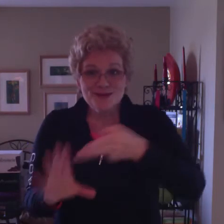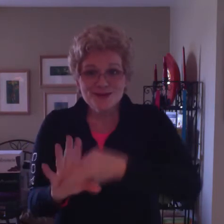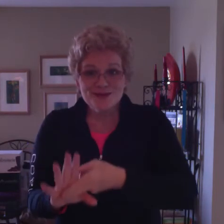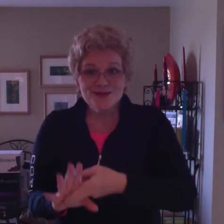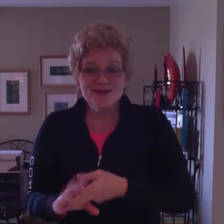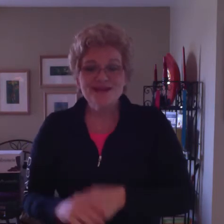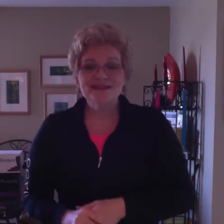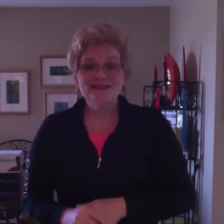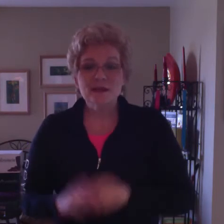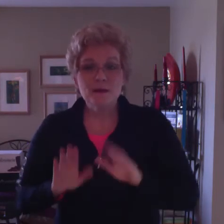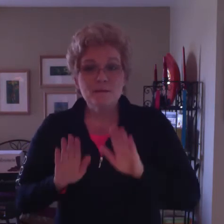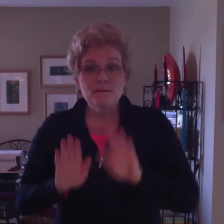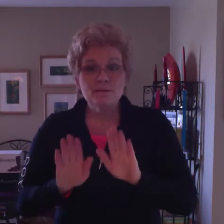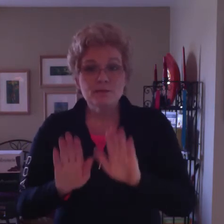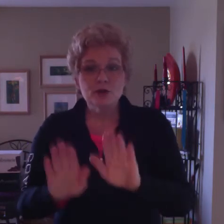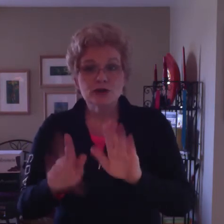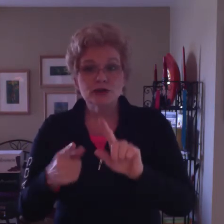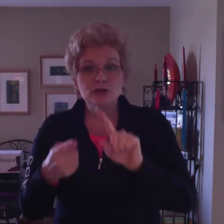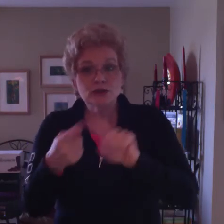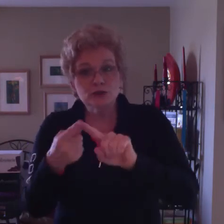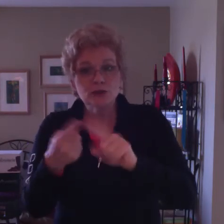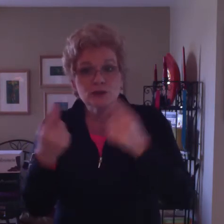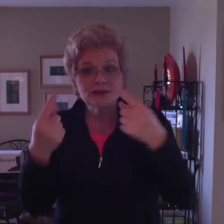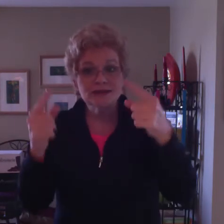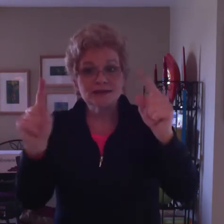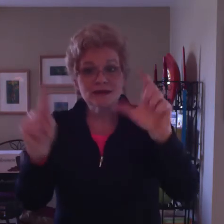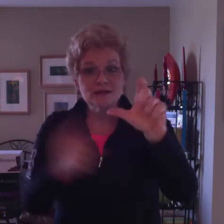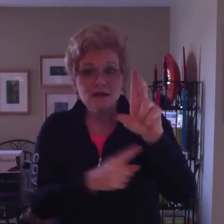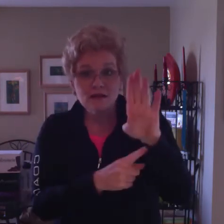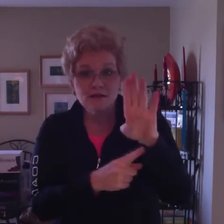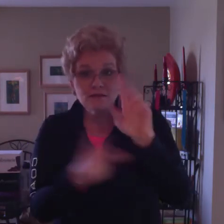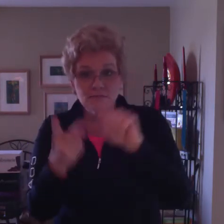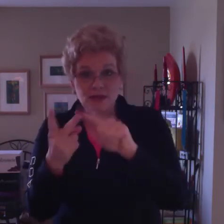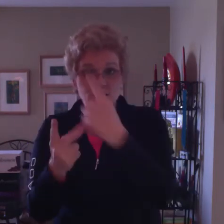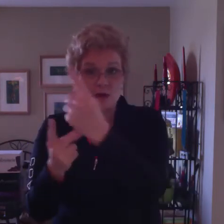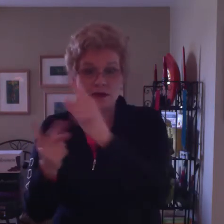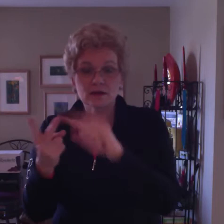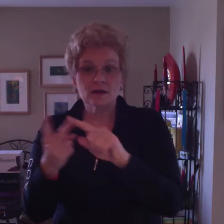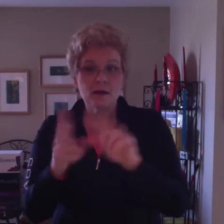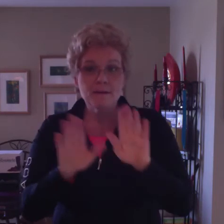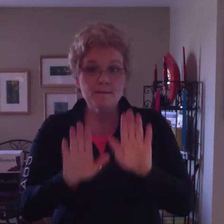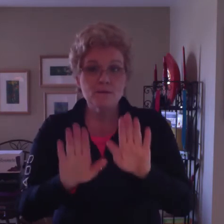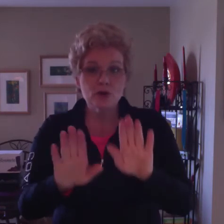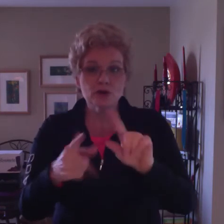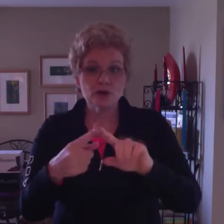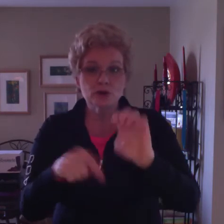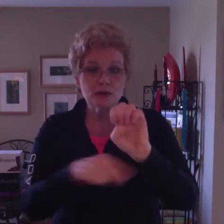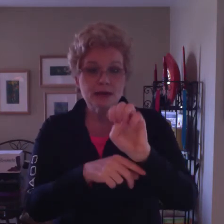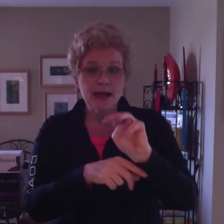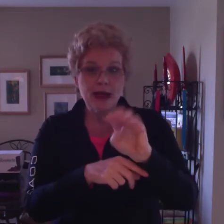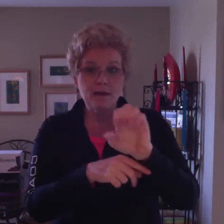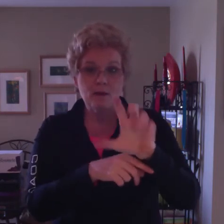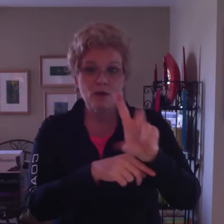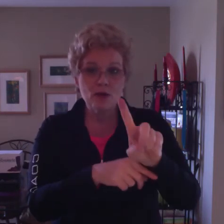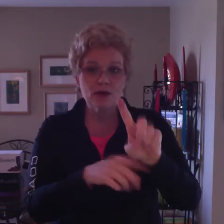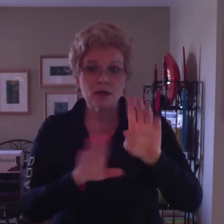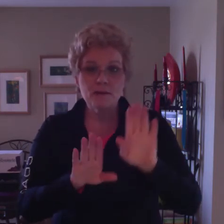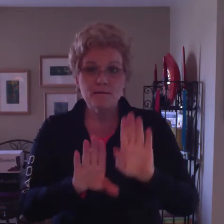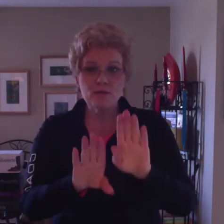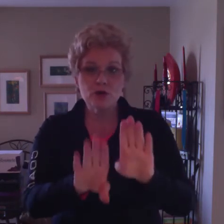Push to Success Club group, which we'll talk about later in these videos. A Push to Emerald, a Push to Diamond, which means we use a book to help